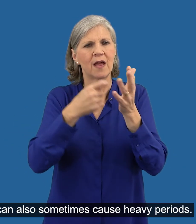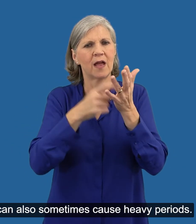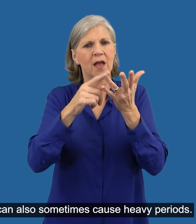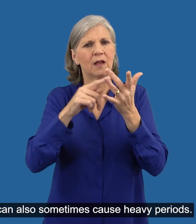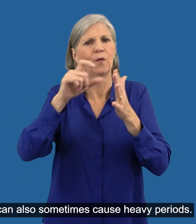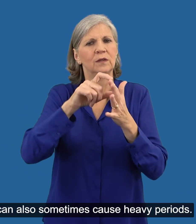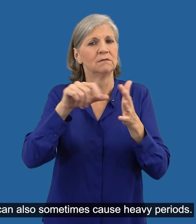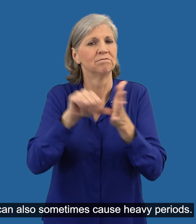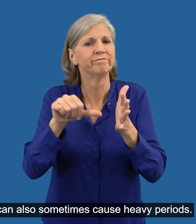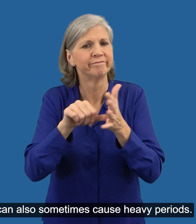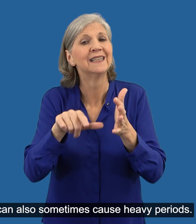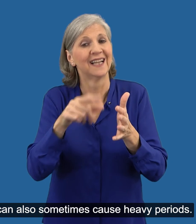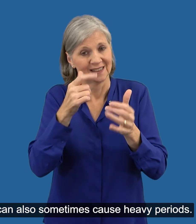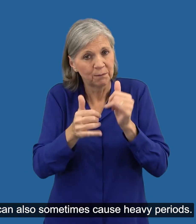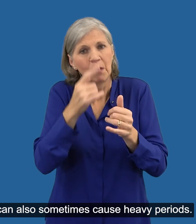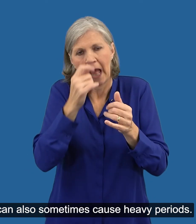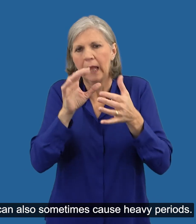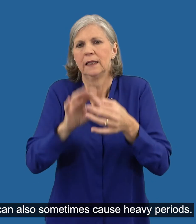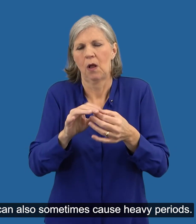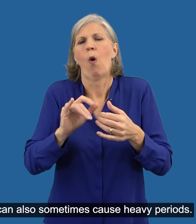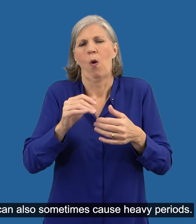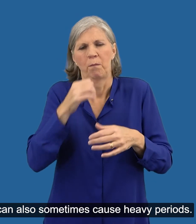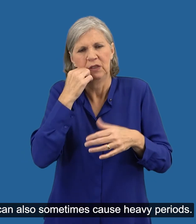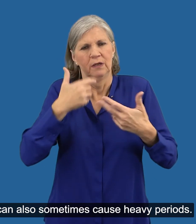Thyroid problems can also sometimes cause heavy periods.